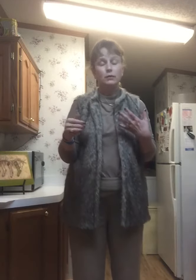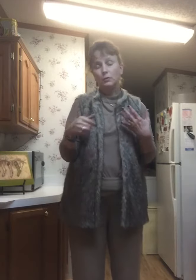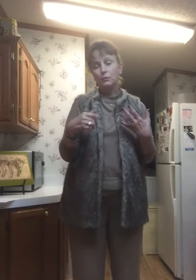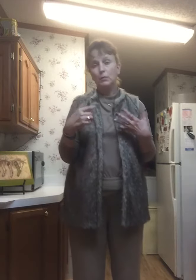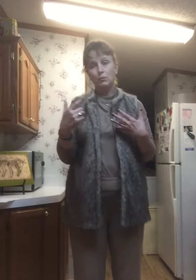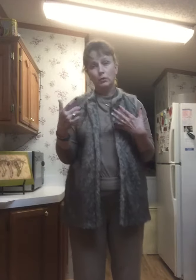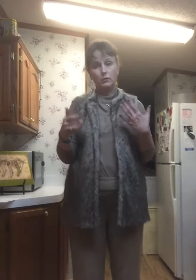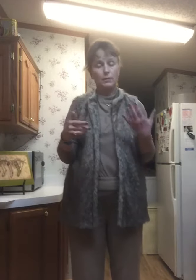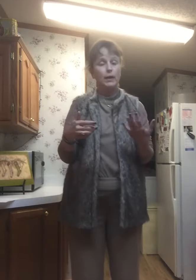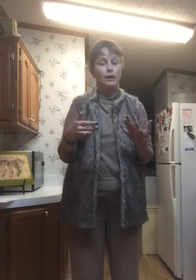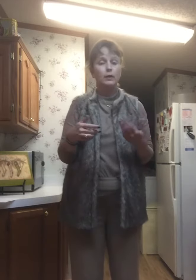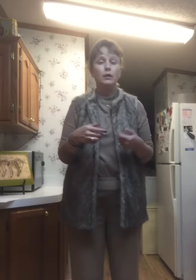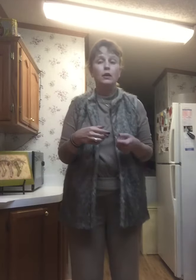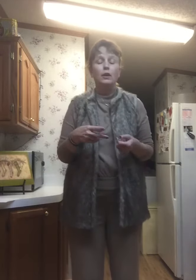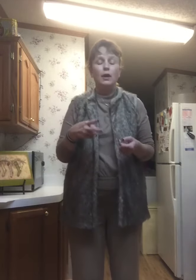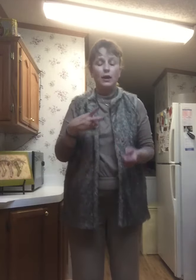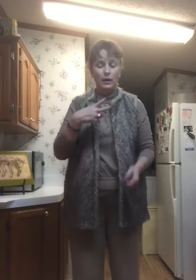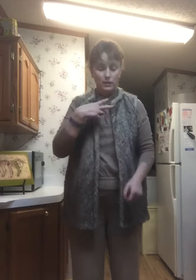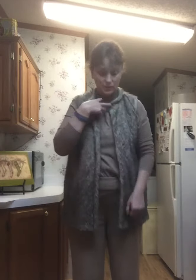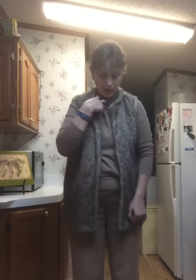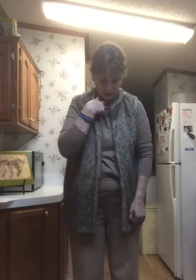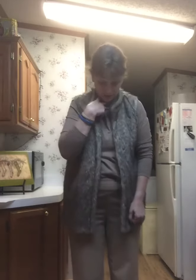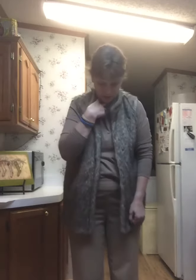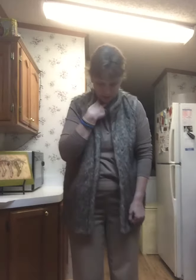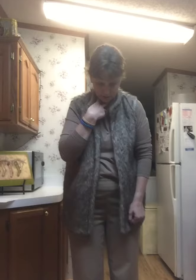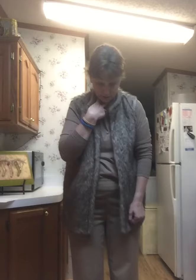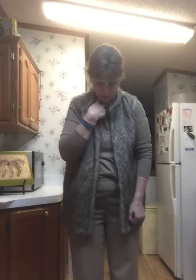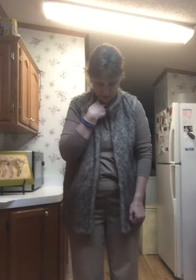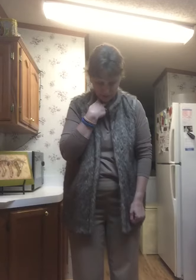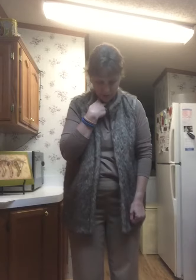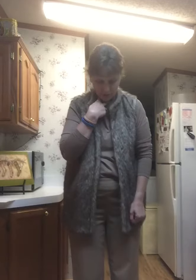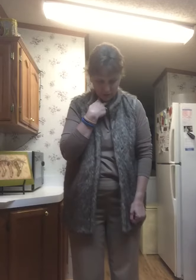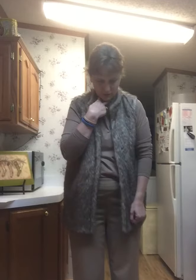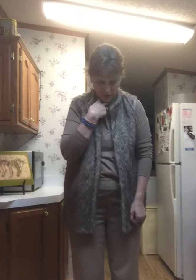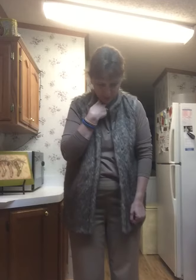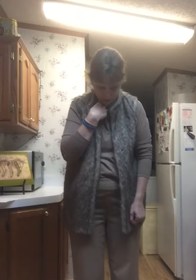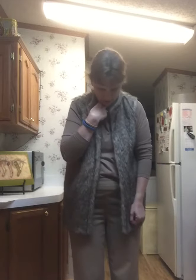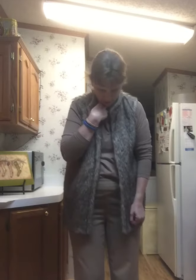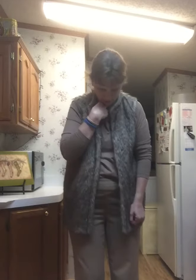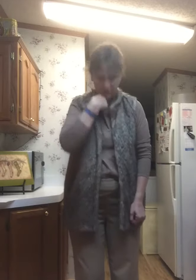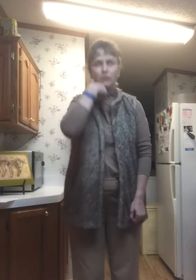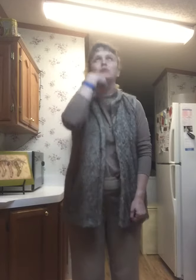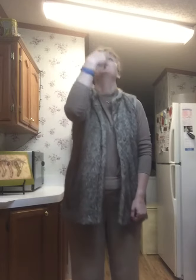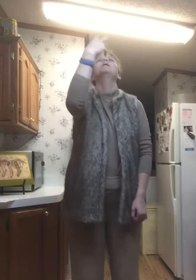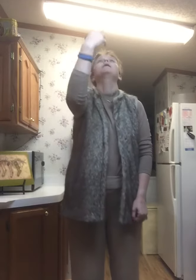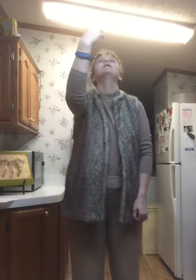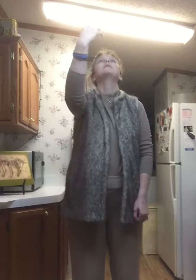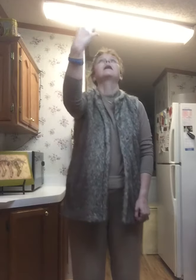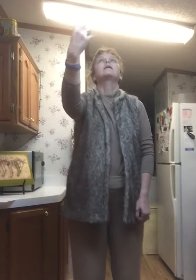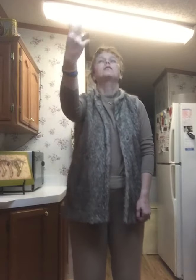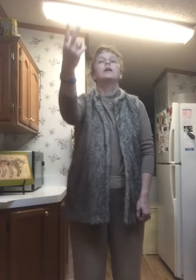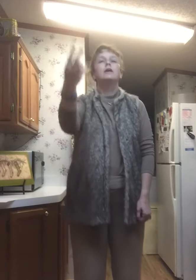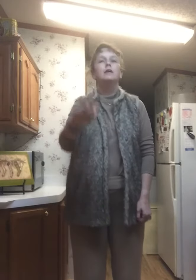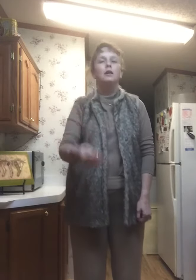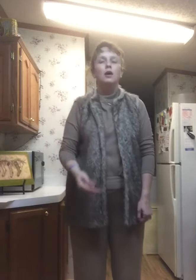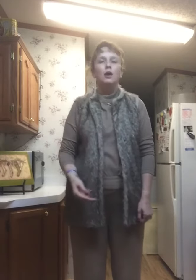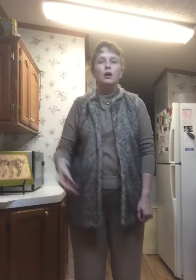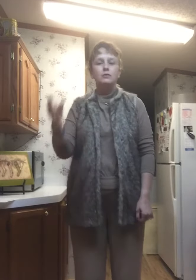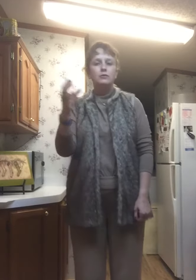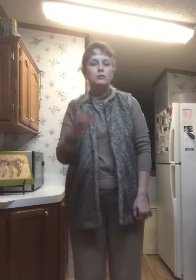little bit more dramatic, I kind of look down and then throw my head back, okay? So it's,